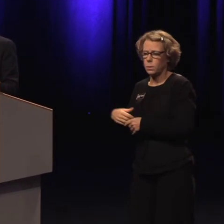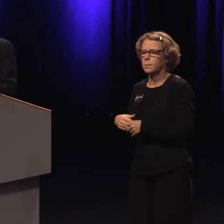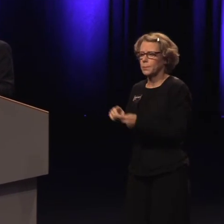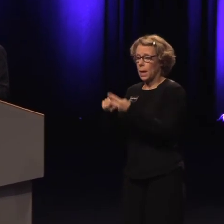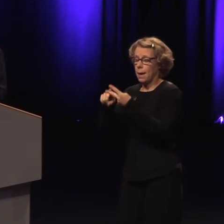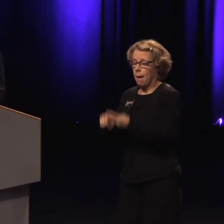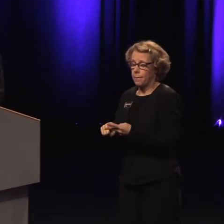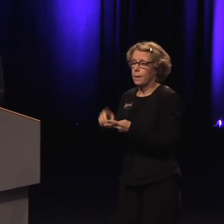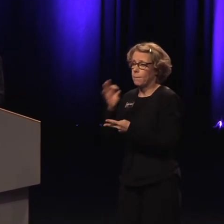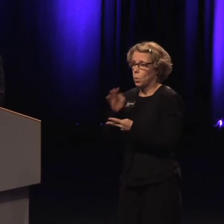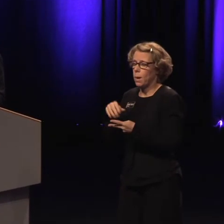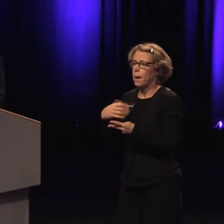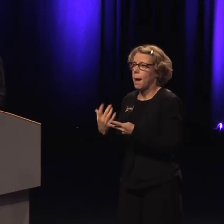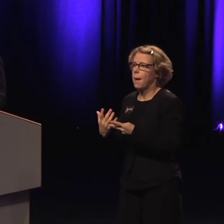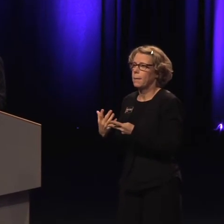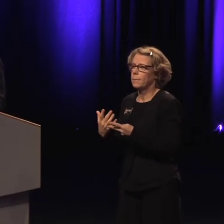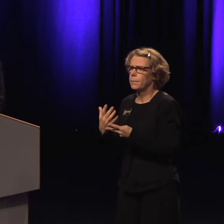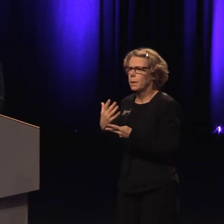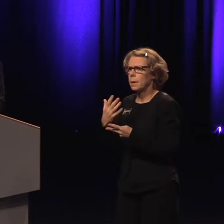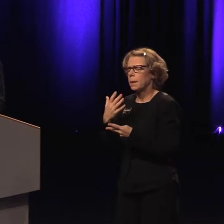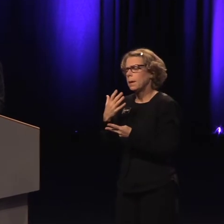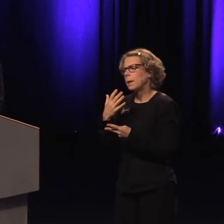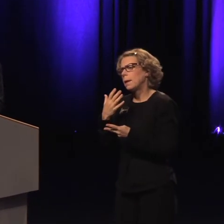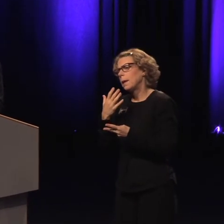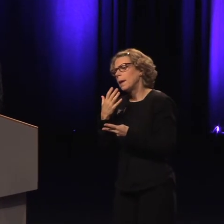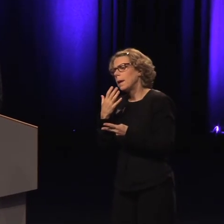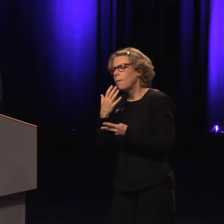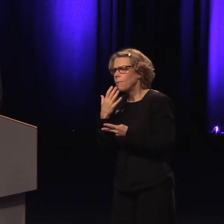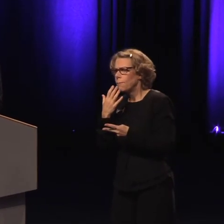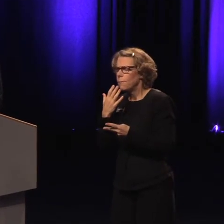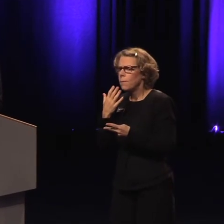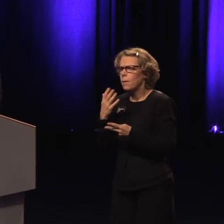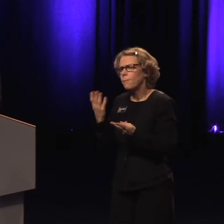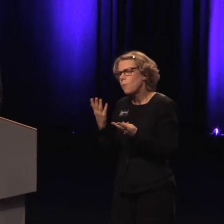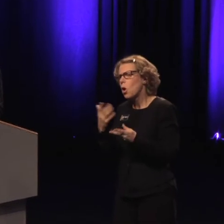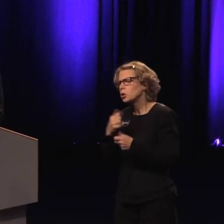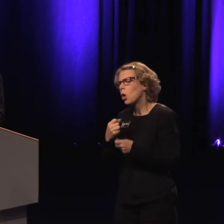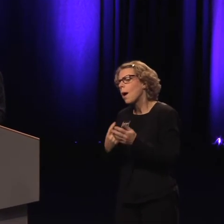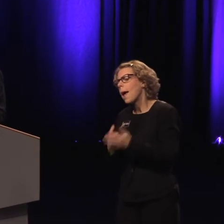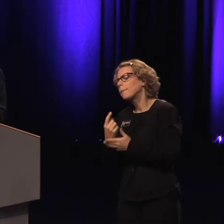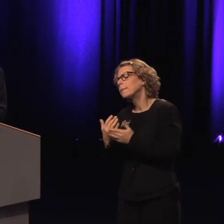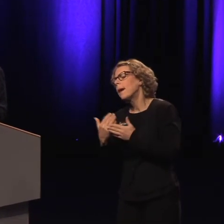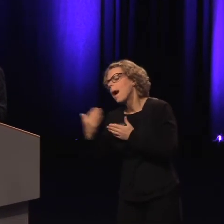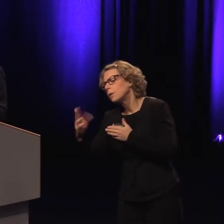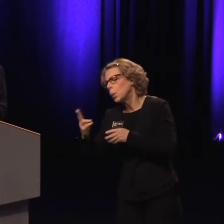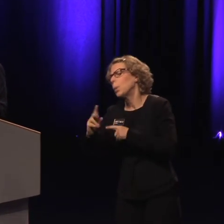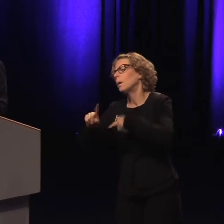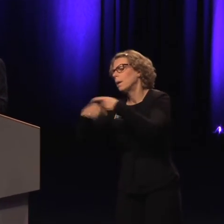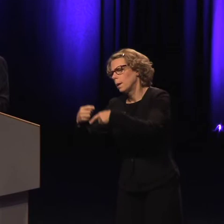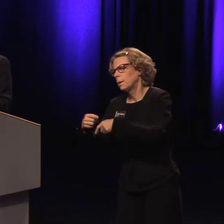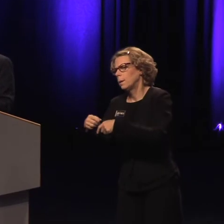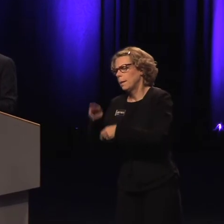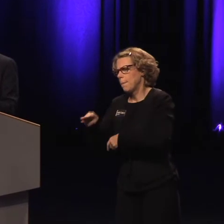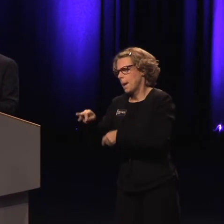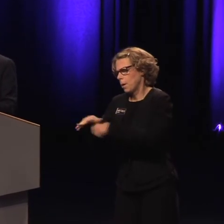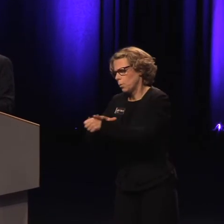second question, what progress and setbacks are to be witnessed in the field of human rights? And thirdly,